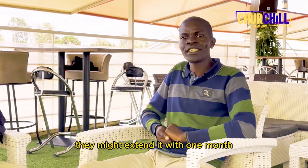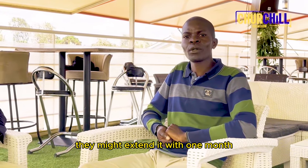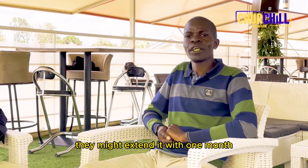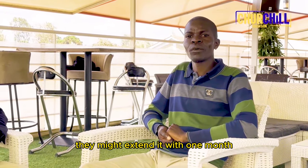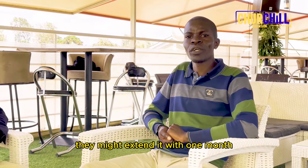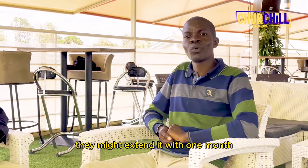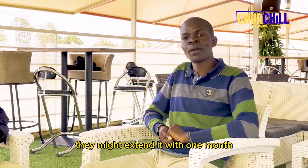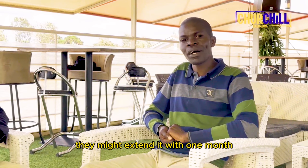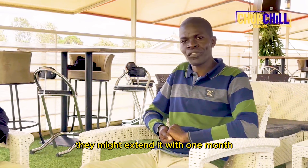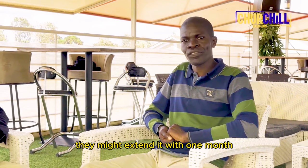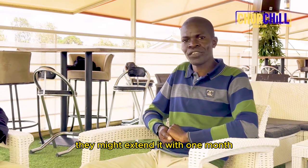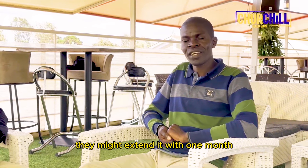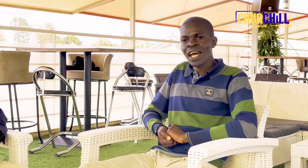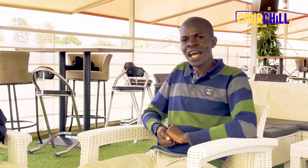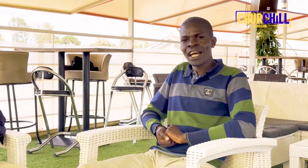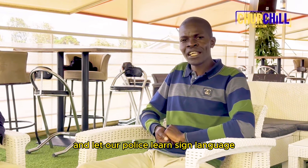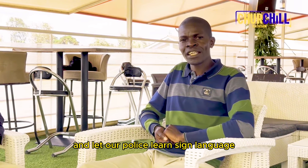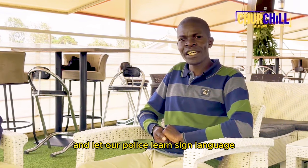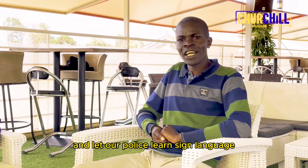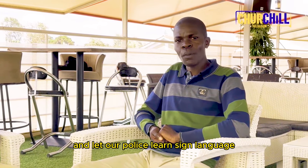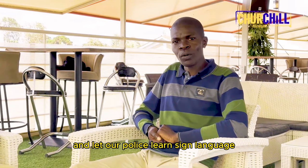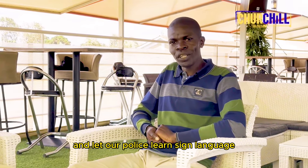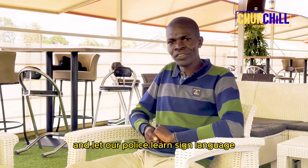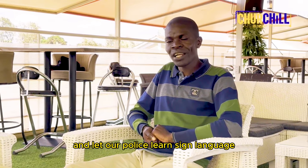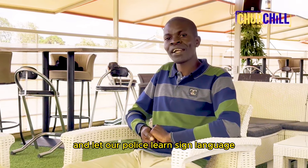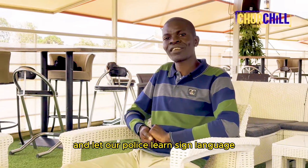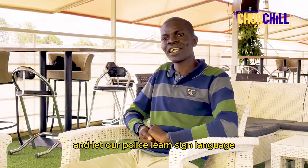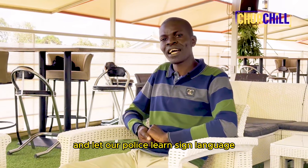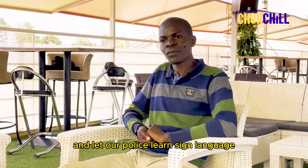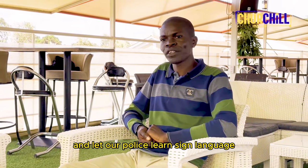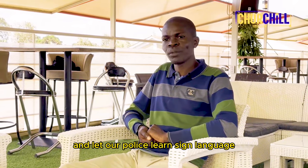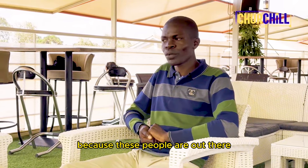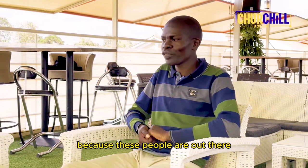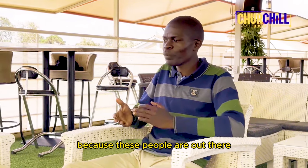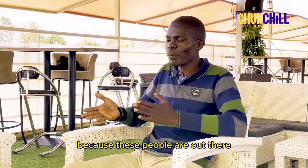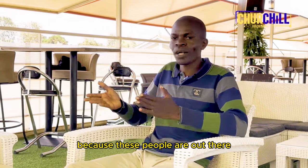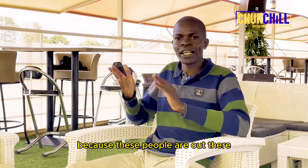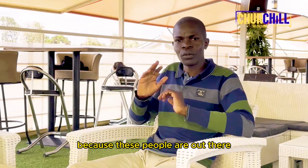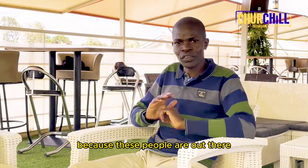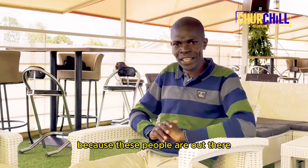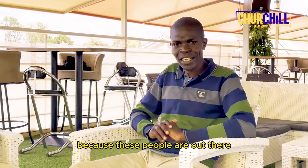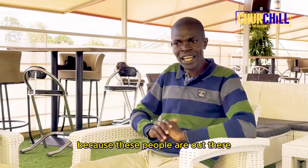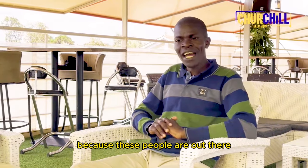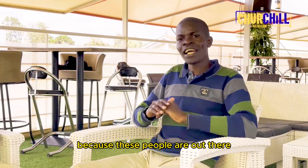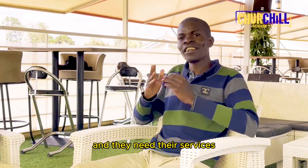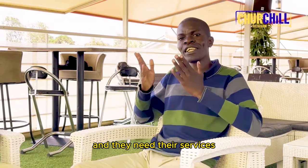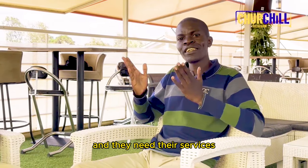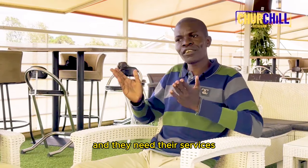it with one month, and let our police learn sign language, because these people are out there, and they need their